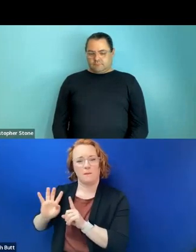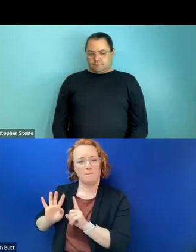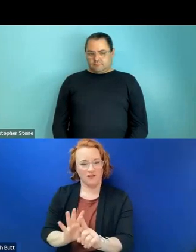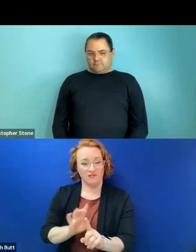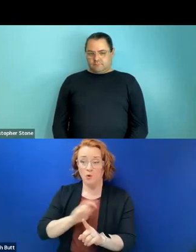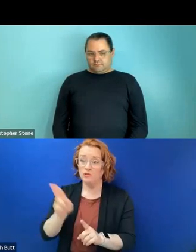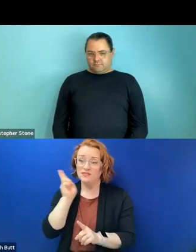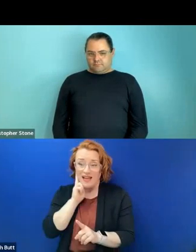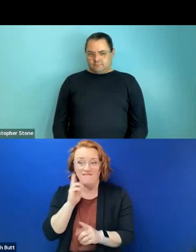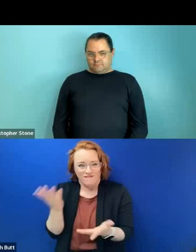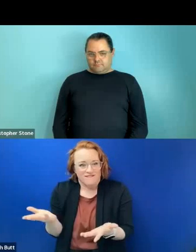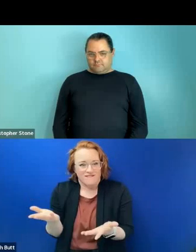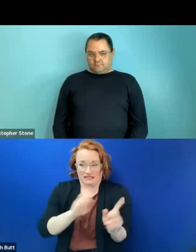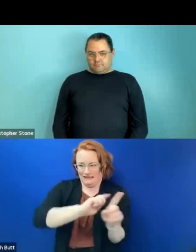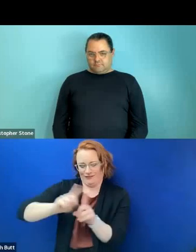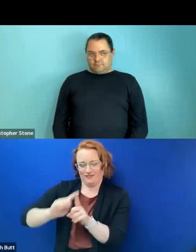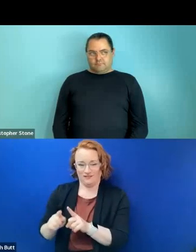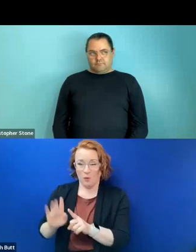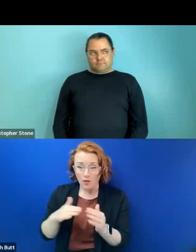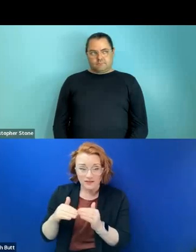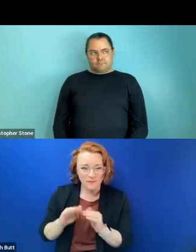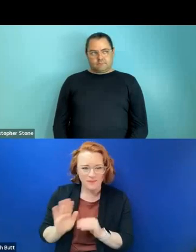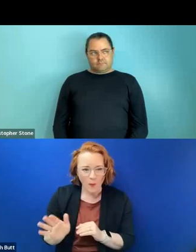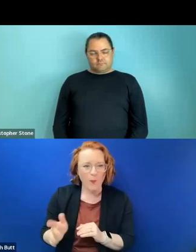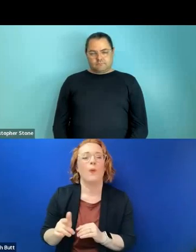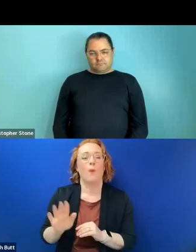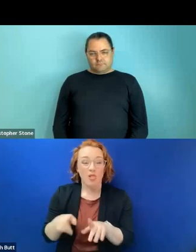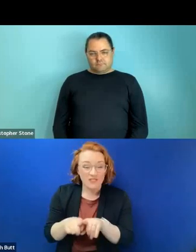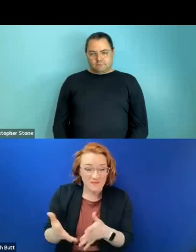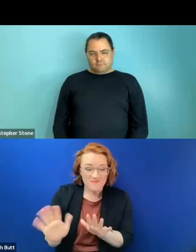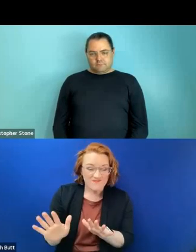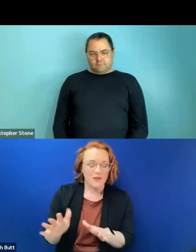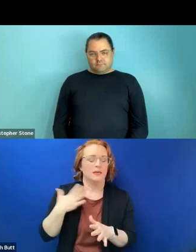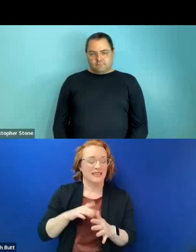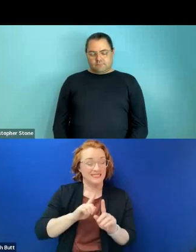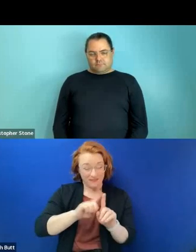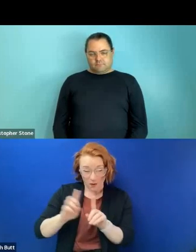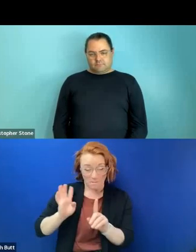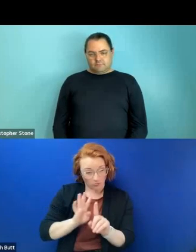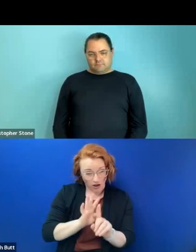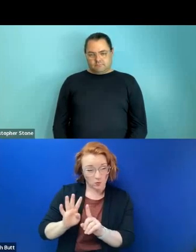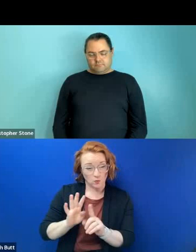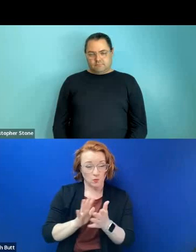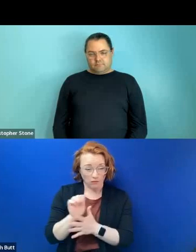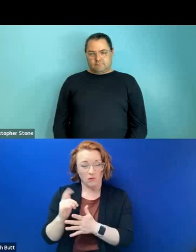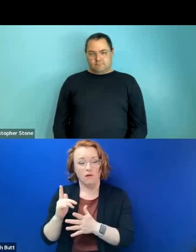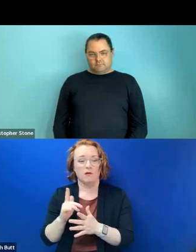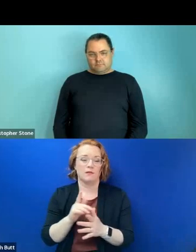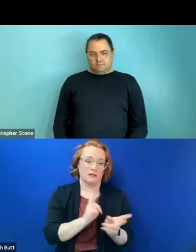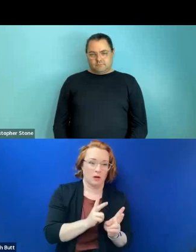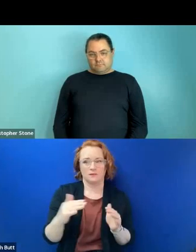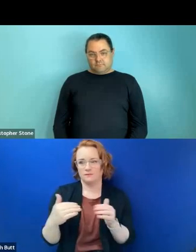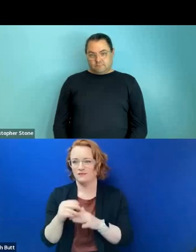people are also from all different backgrounds. And sometimes it's useful to be able to match that. Mm-hmm. Yeah. So do